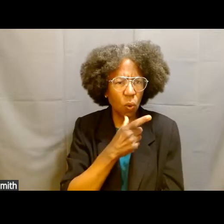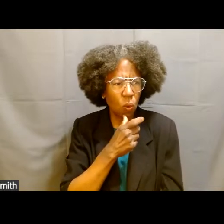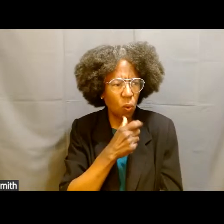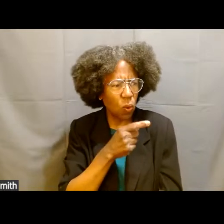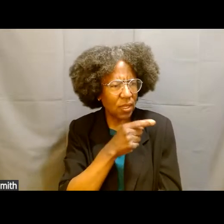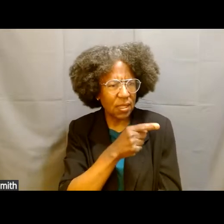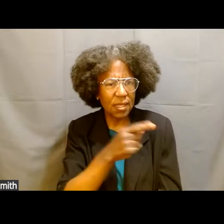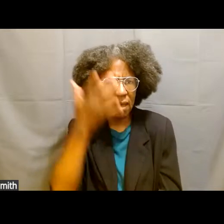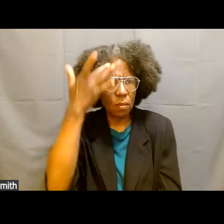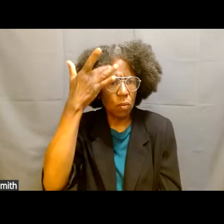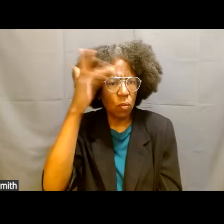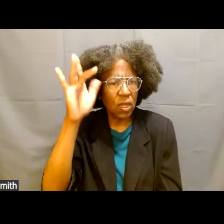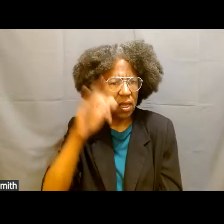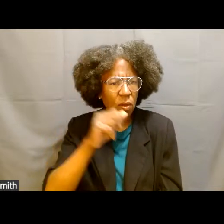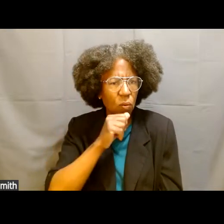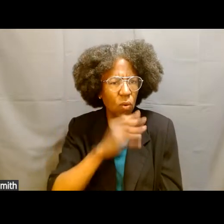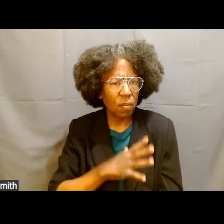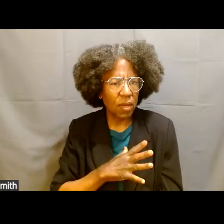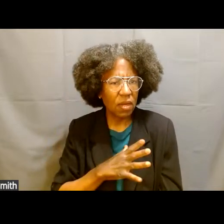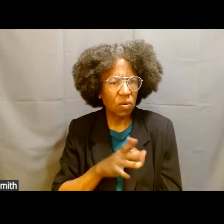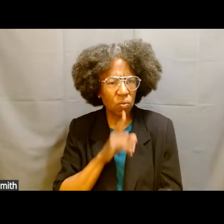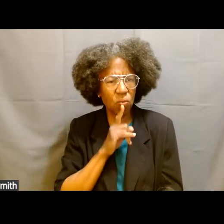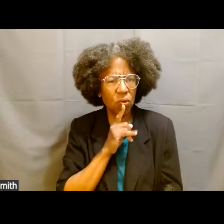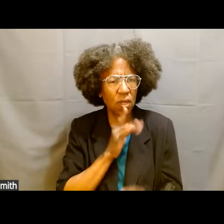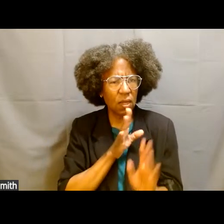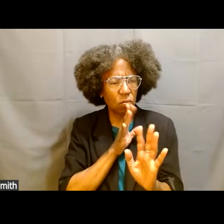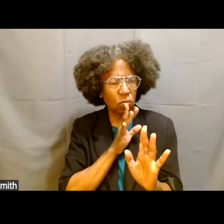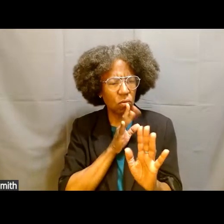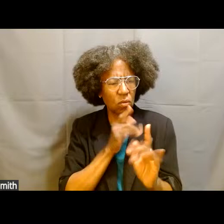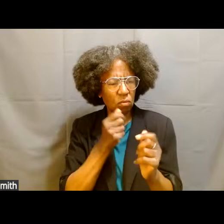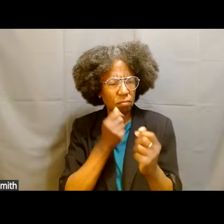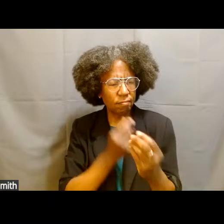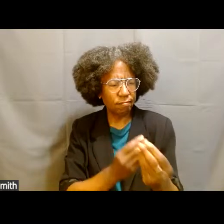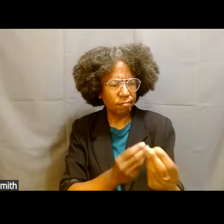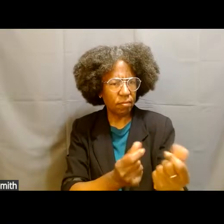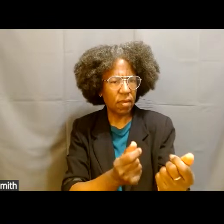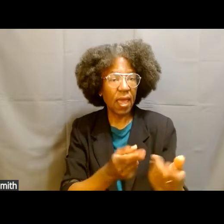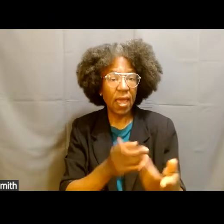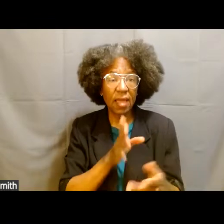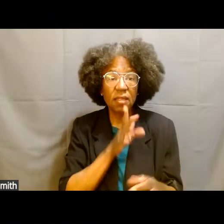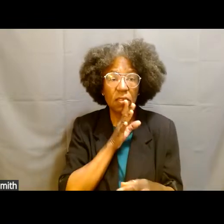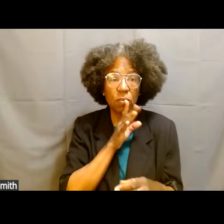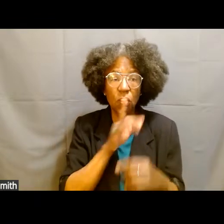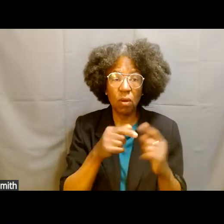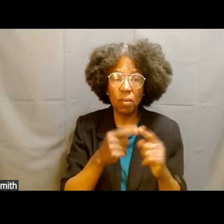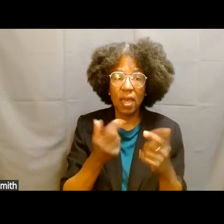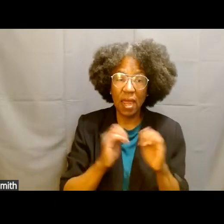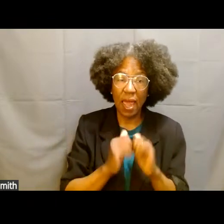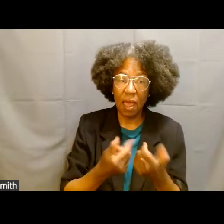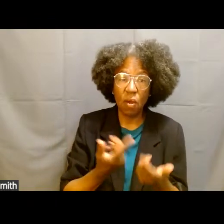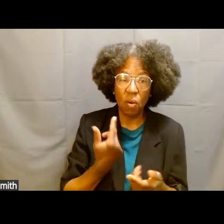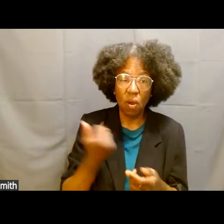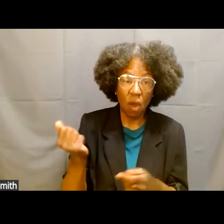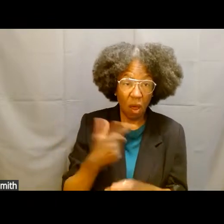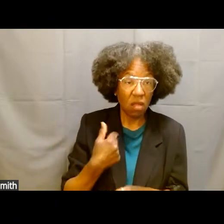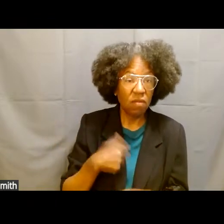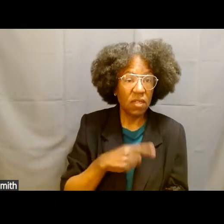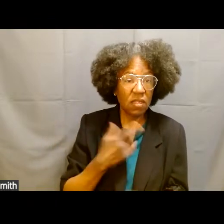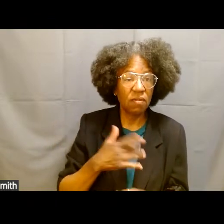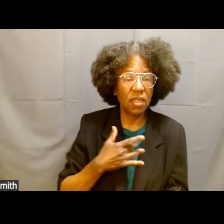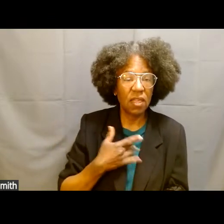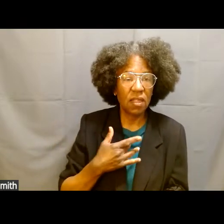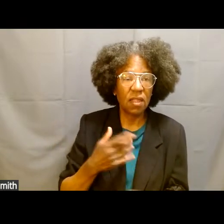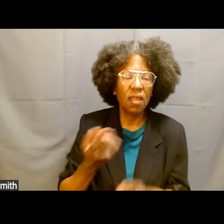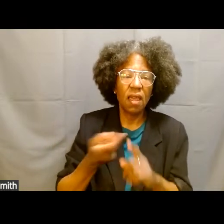so articulate, so able to represent how a lot of us feel? I come from Palo Alto, and I told our story